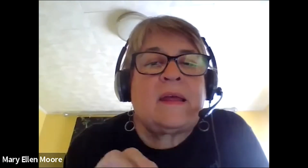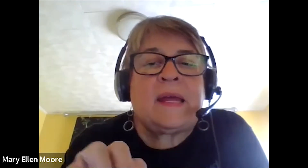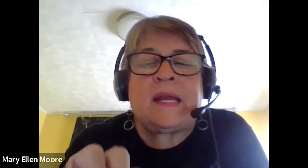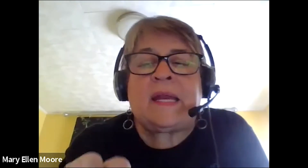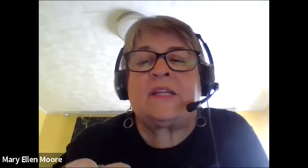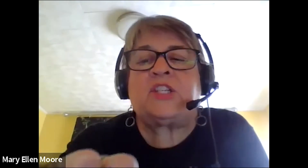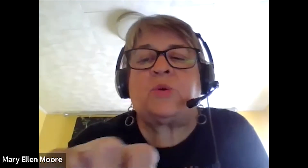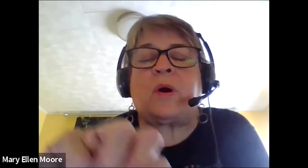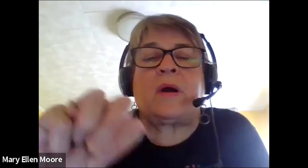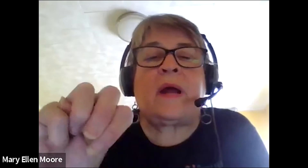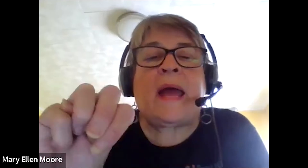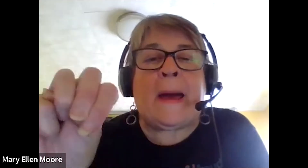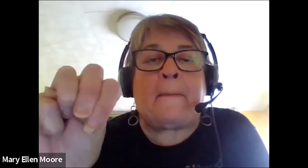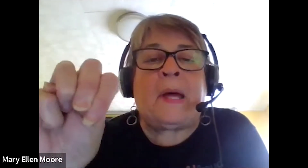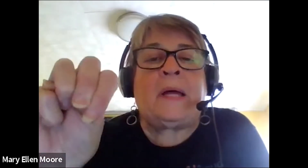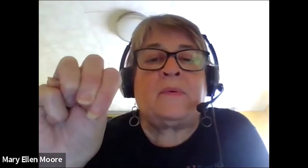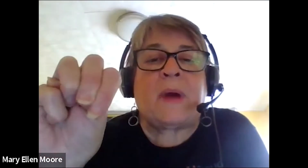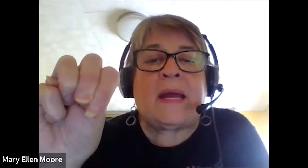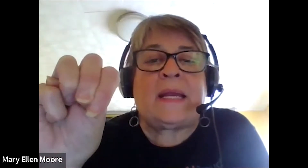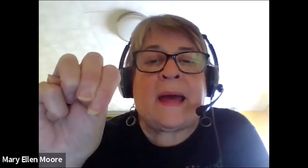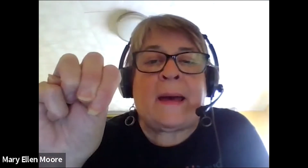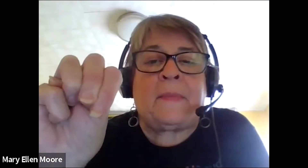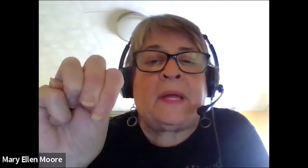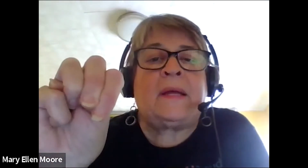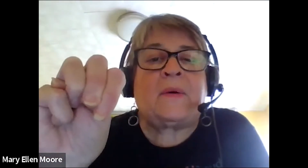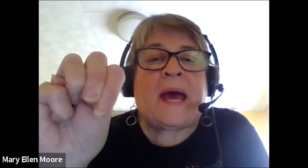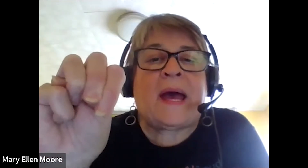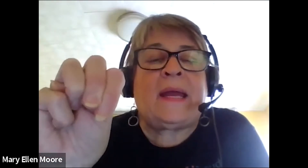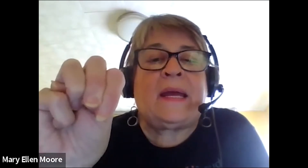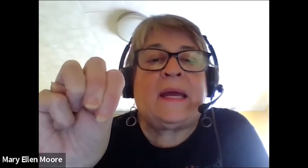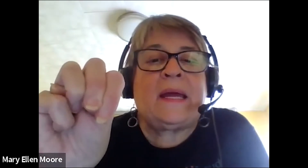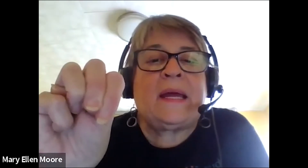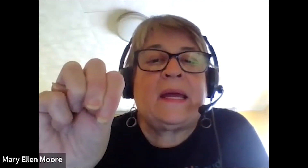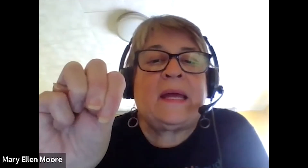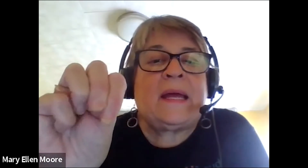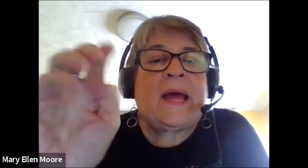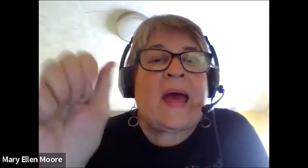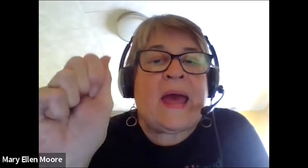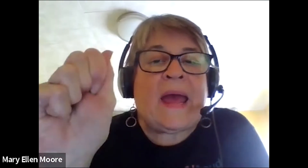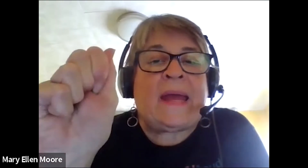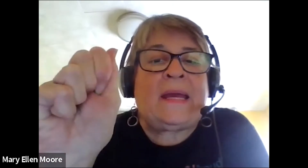It is your M, right? M, okay. A.